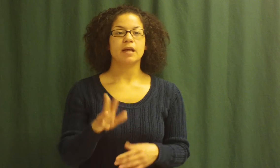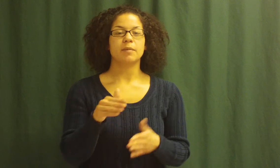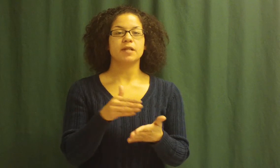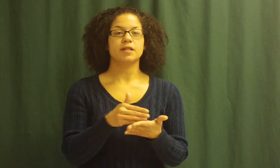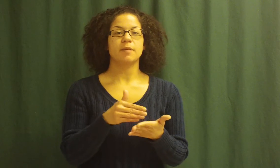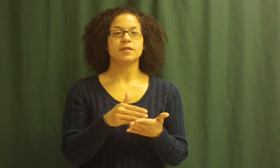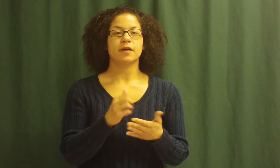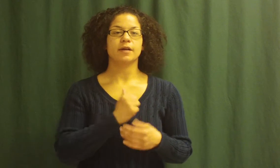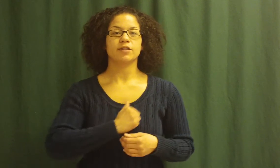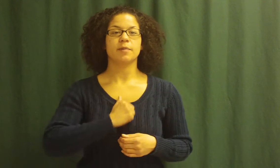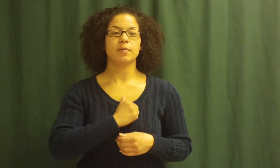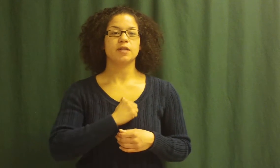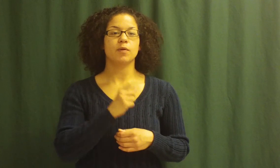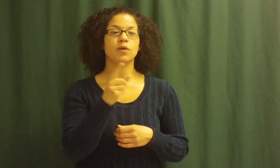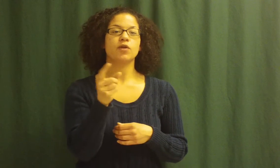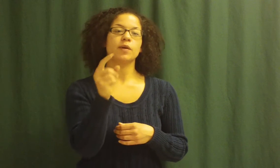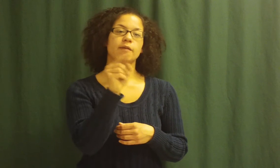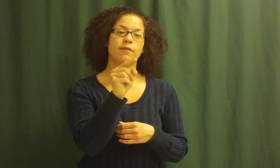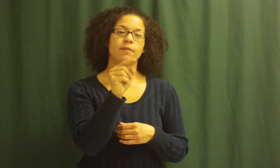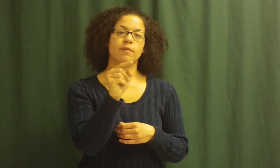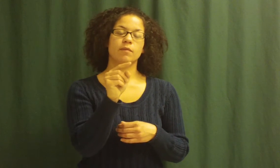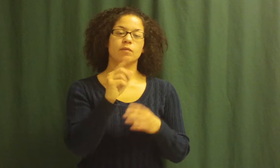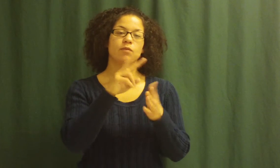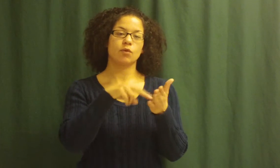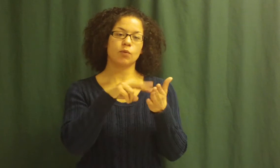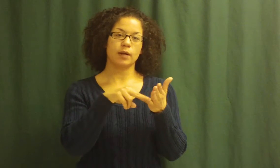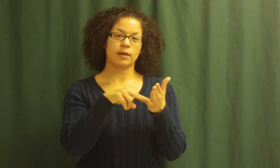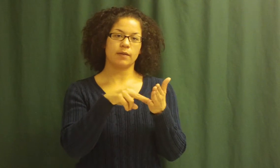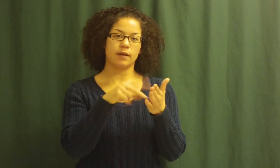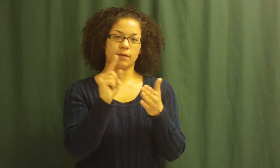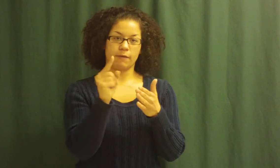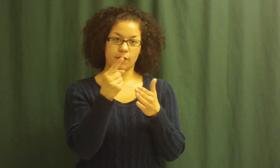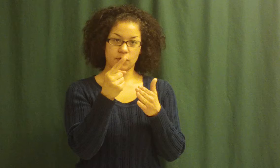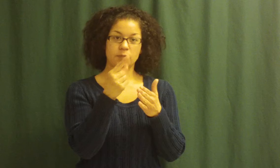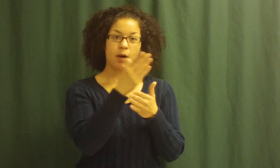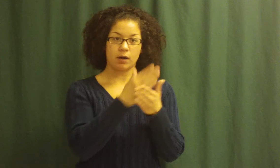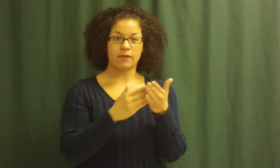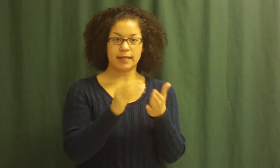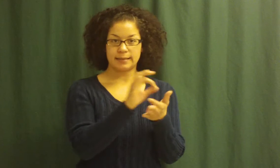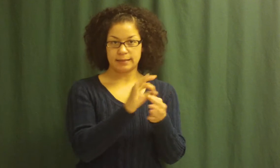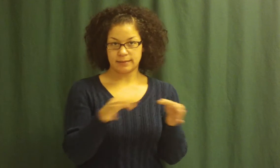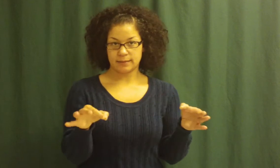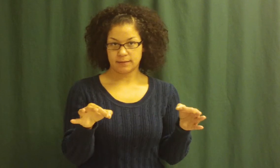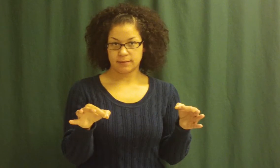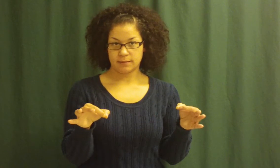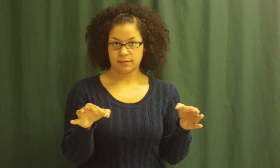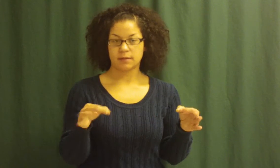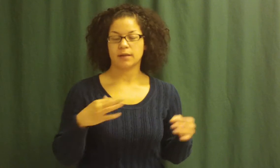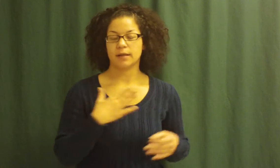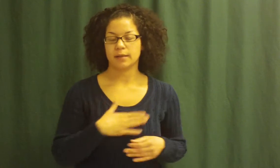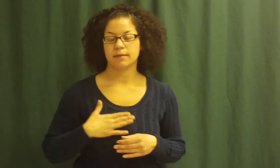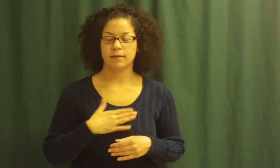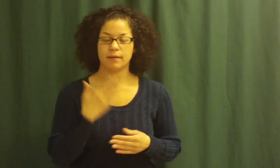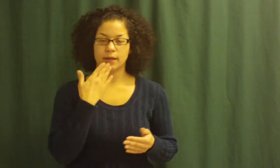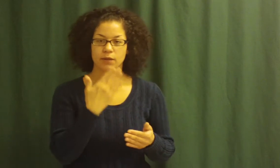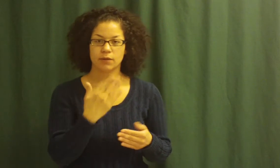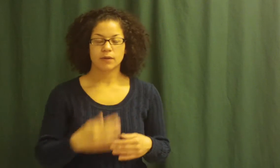I'm sorry, do you mind me stopping? Will you read the first part of that sentence? Yes, I will. Thank you.